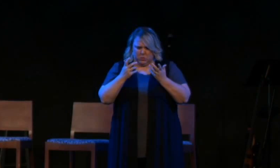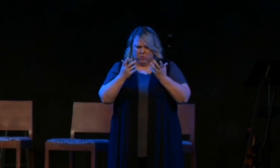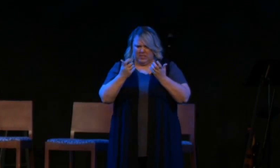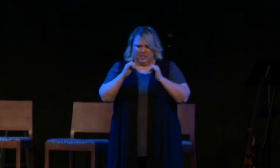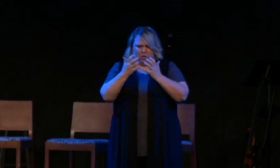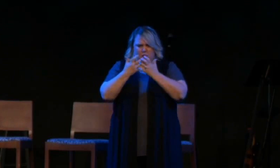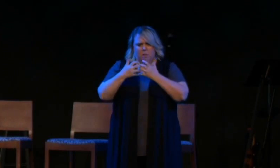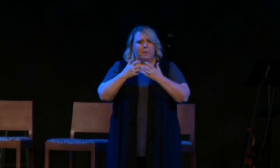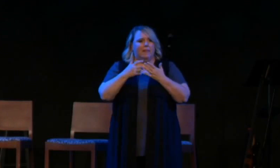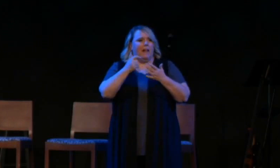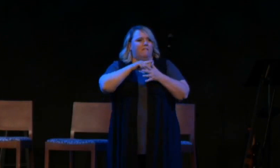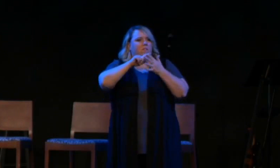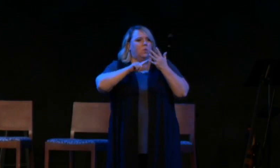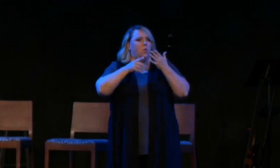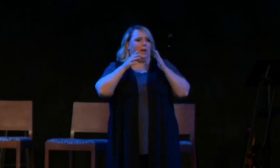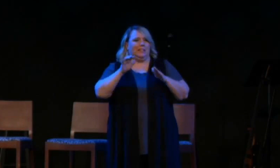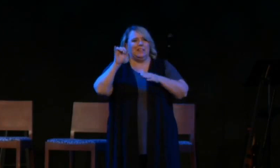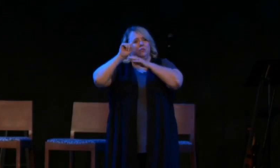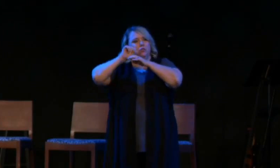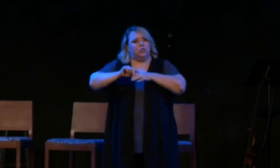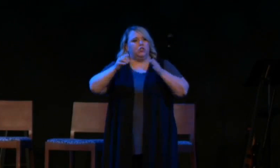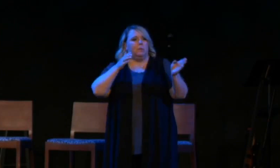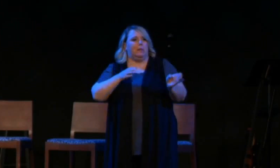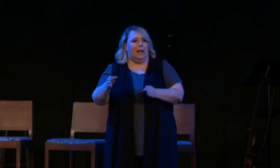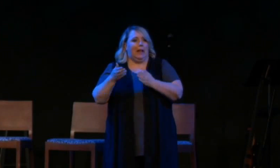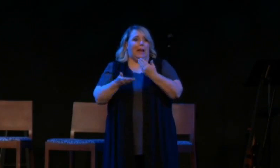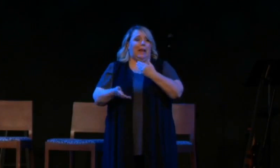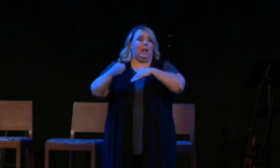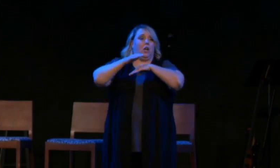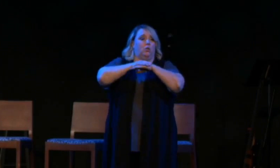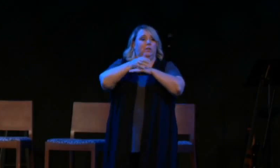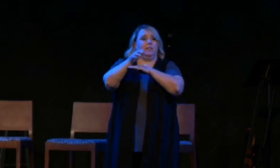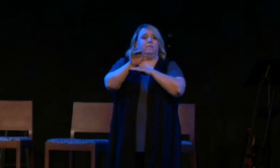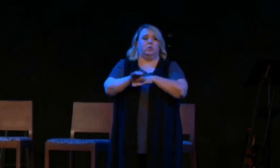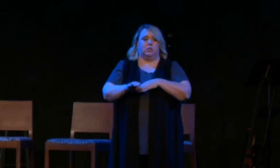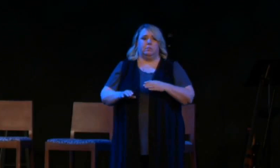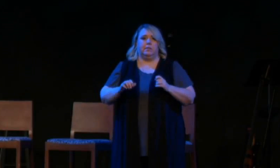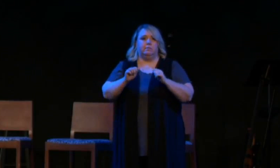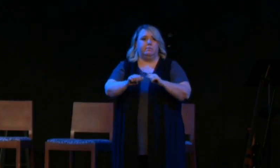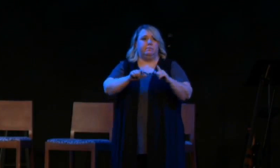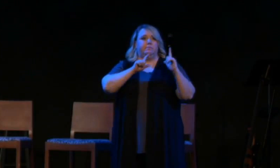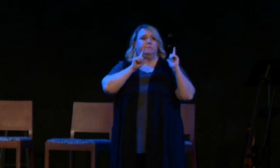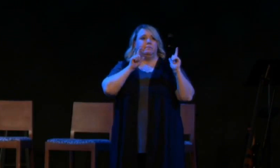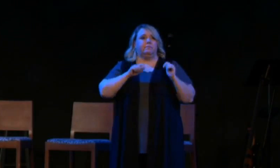ways. That's the traditional plan with increased enforcement. And if we could just go to the next slide.